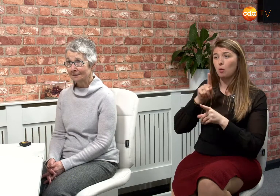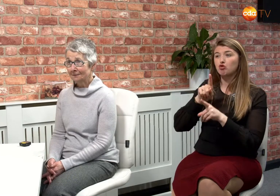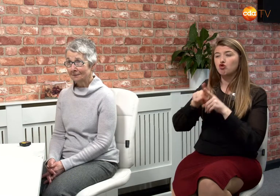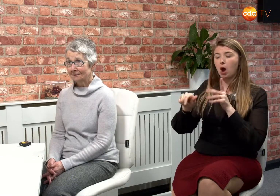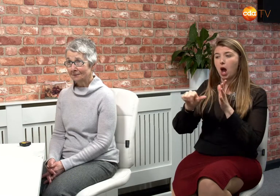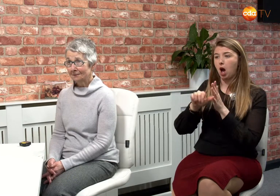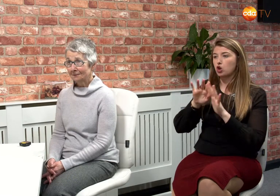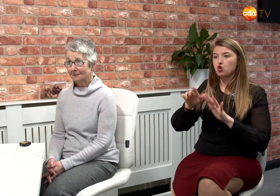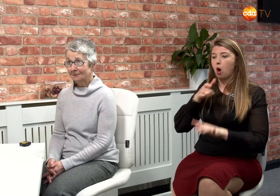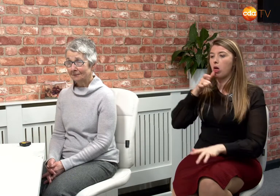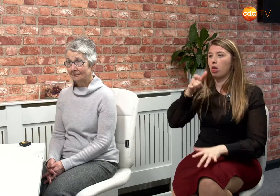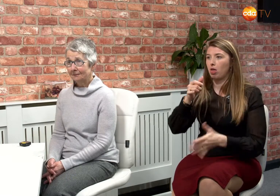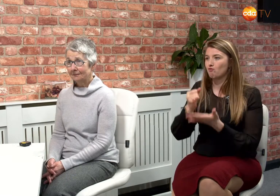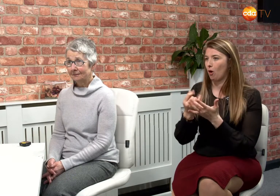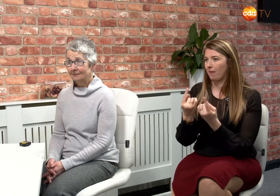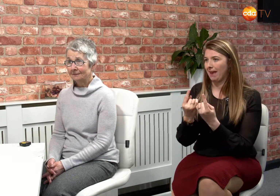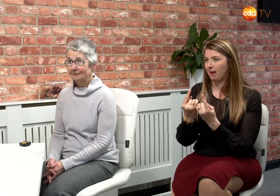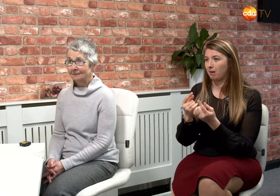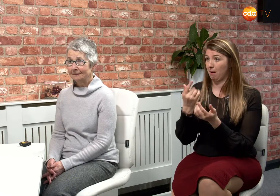thing.